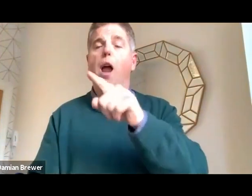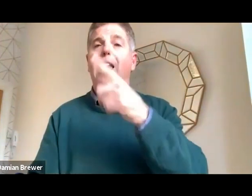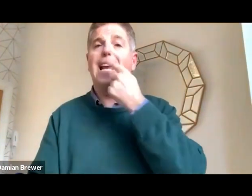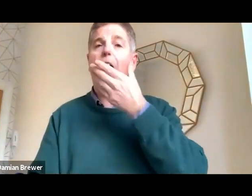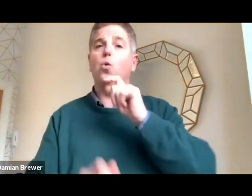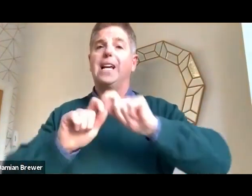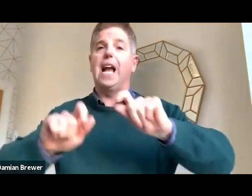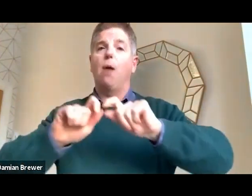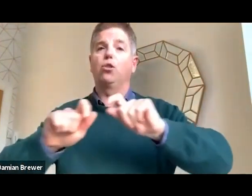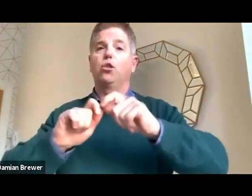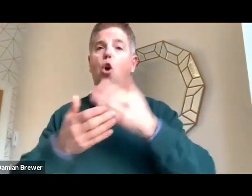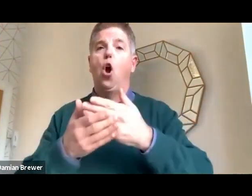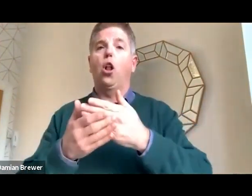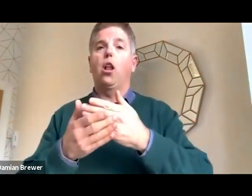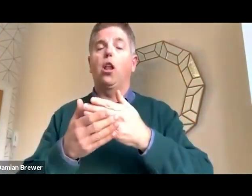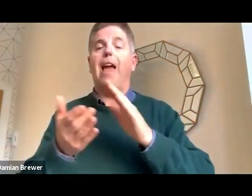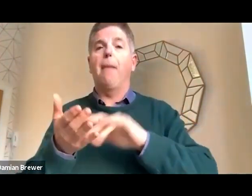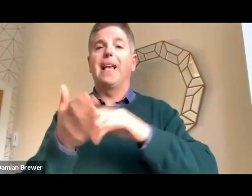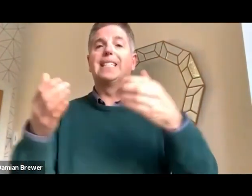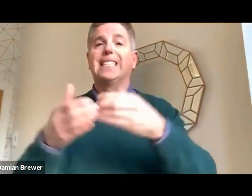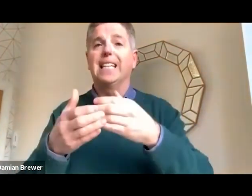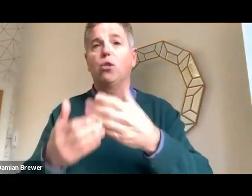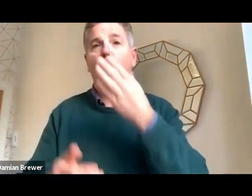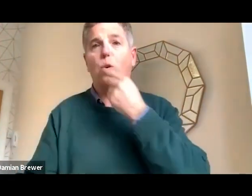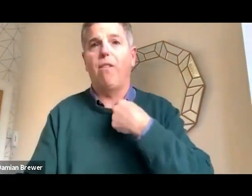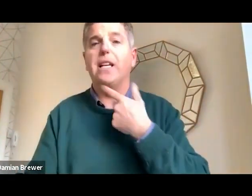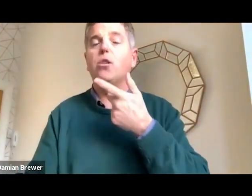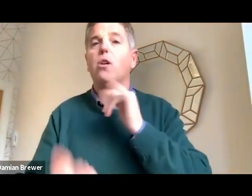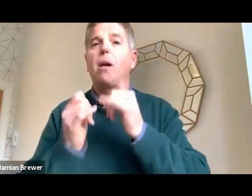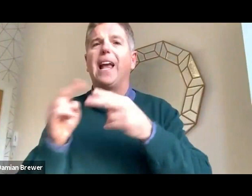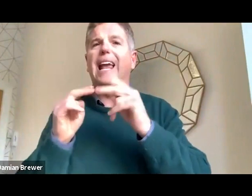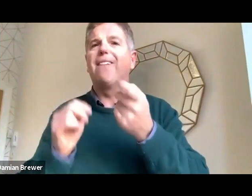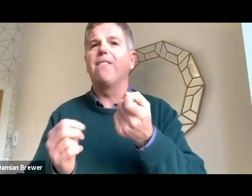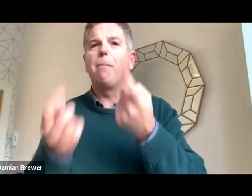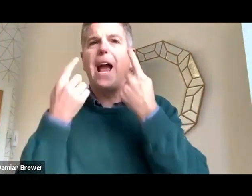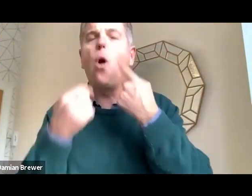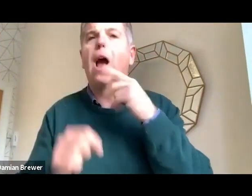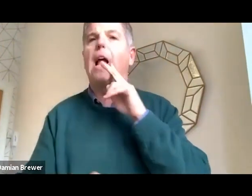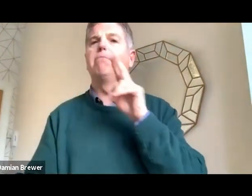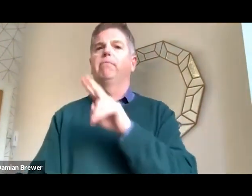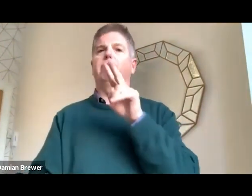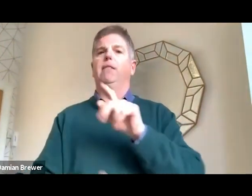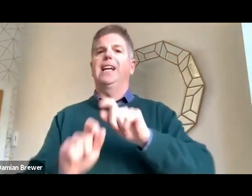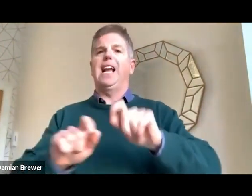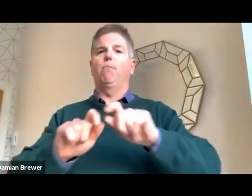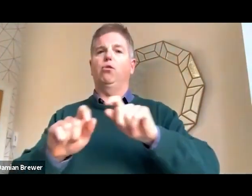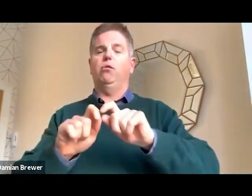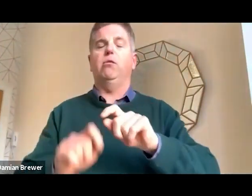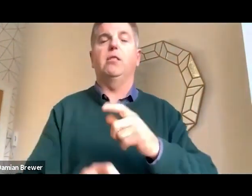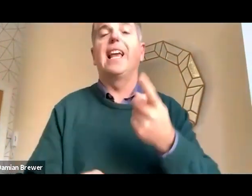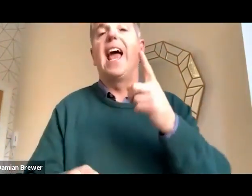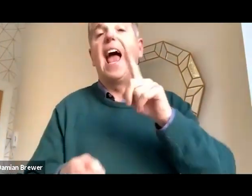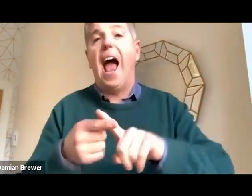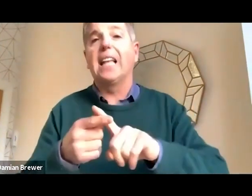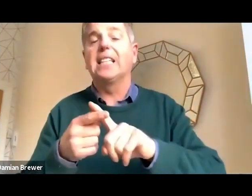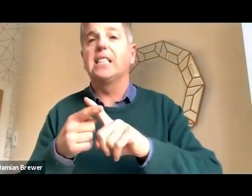is very similar to what we're using tonight, Zoom. But MS Teams has built-in captioning. So that's really helpful for me